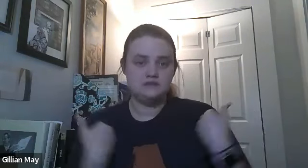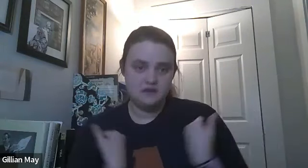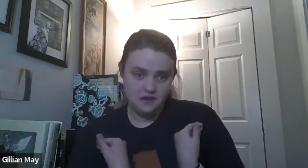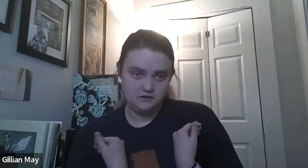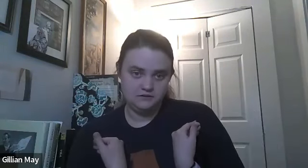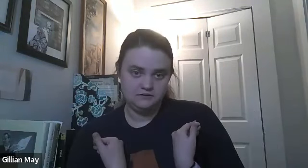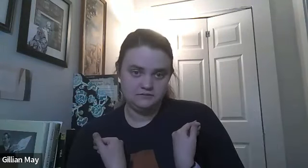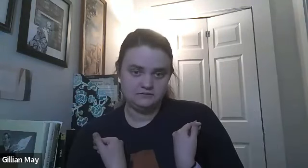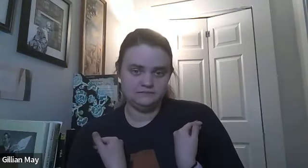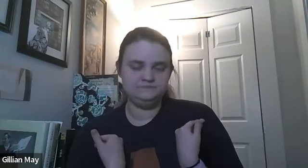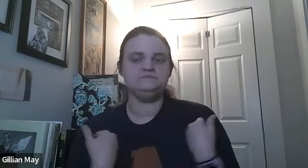tired,